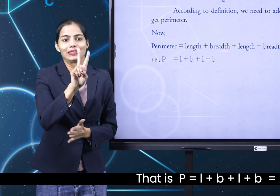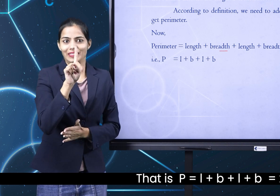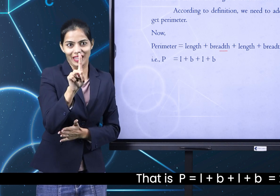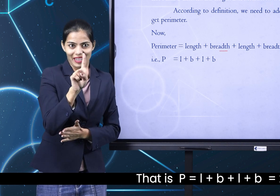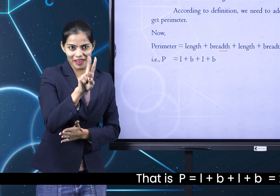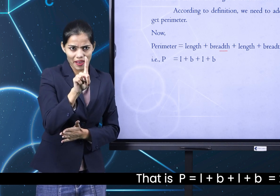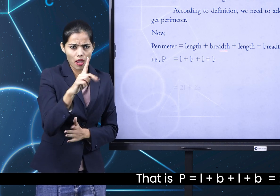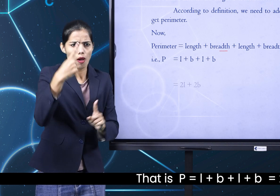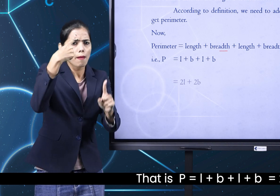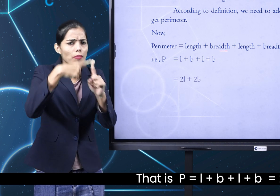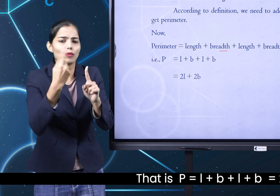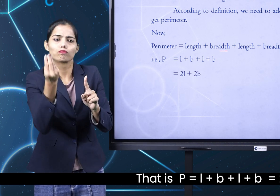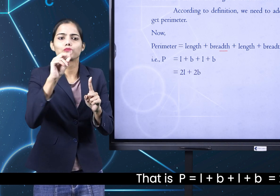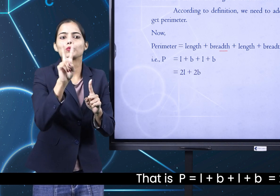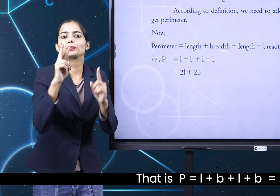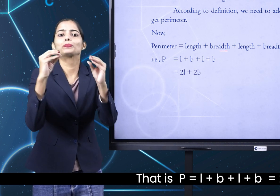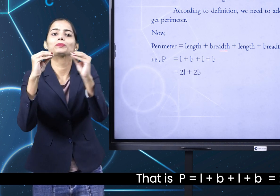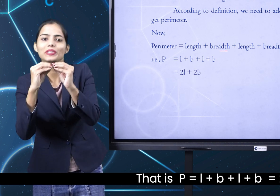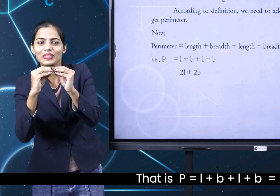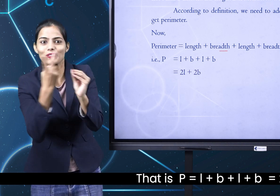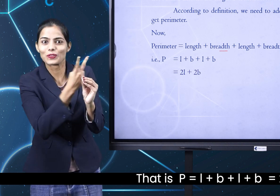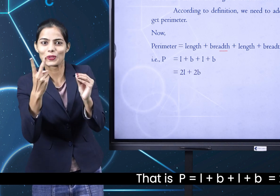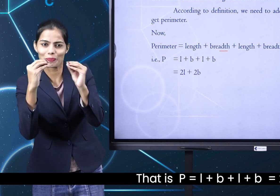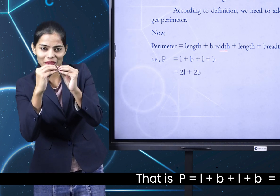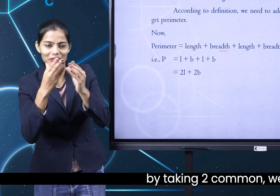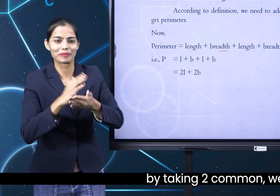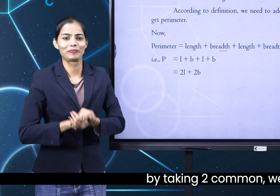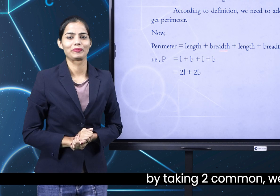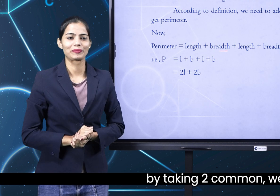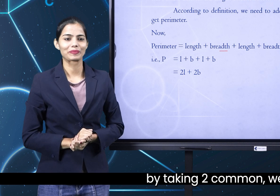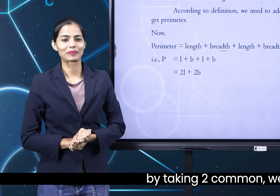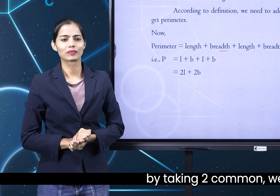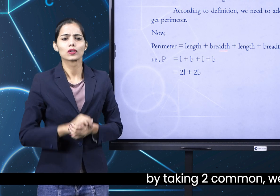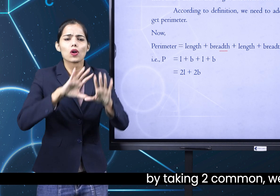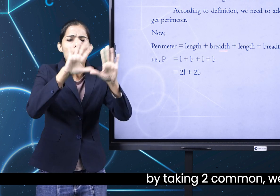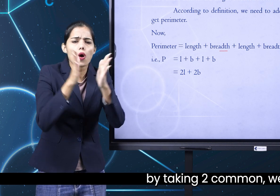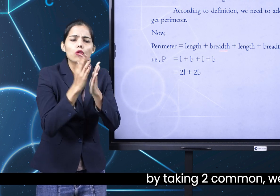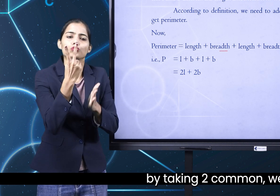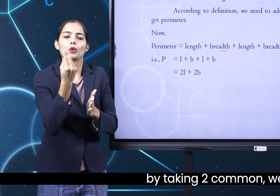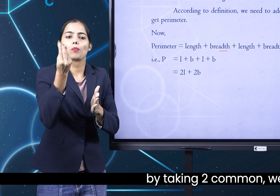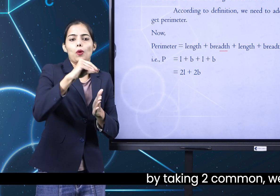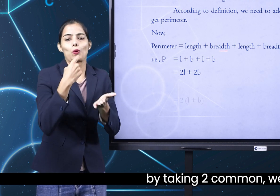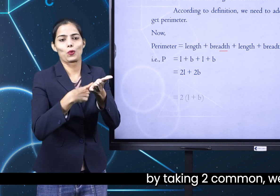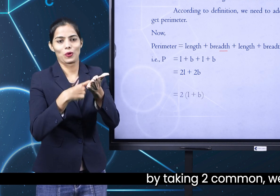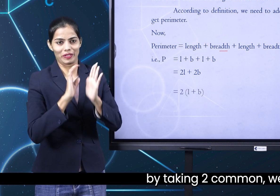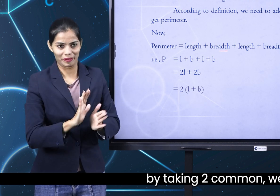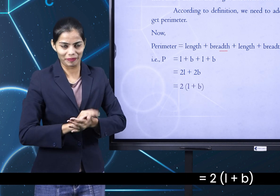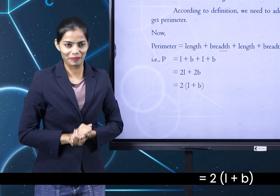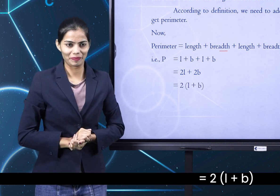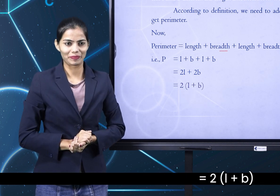is equal to 2 length plus 2 breadth. By taking 2 common, we get is equal